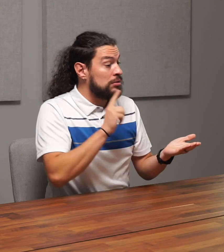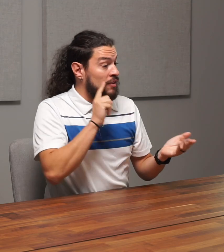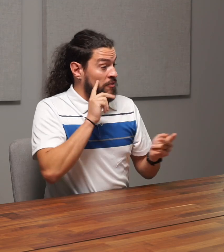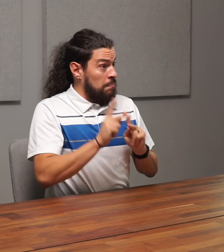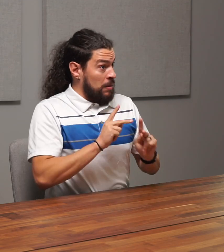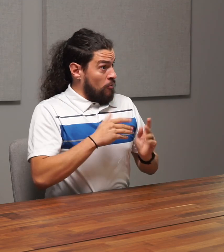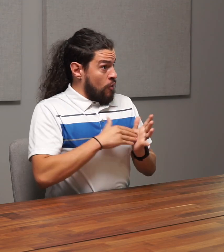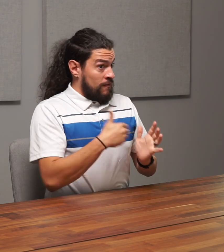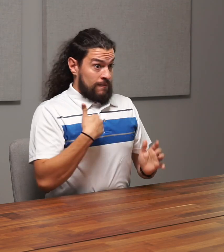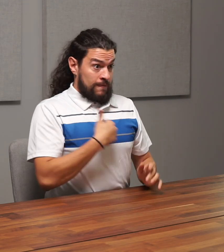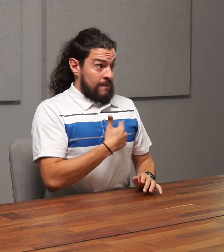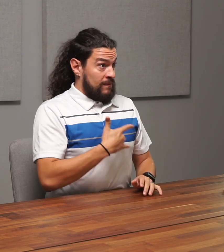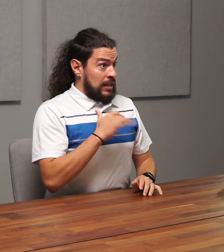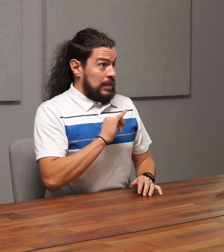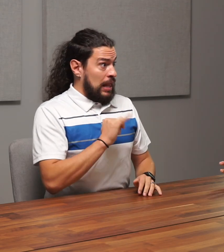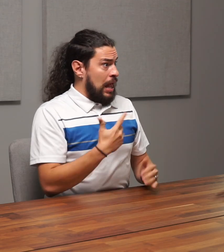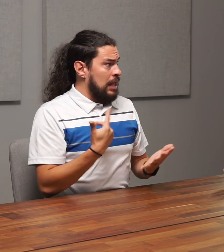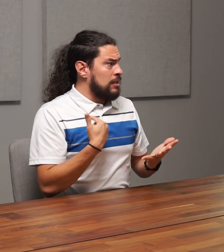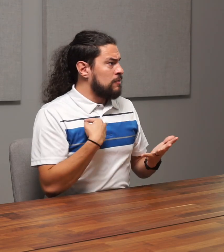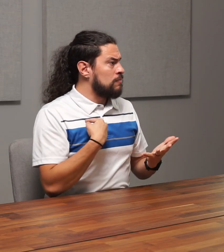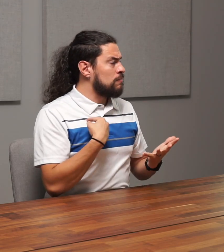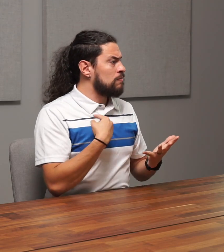how the deaf community was represented so that's kind of the first misconception